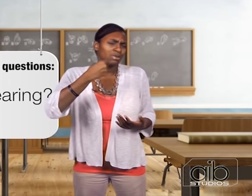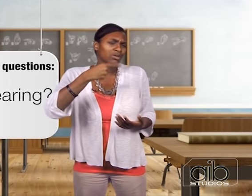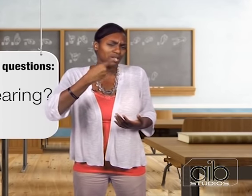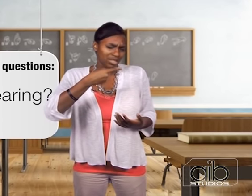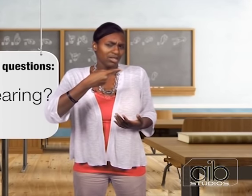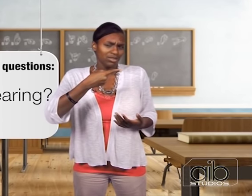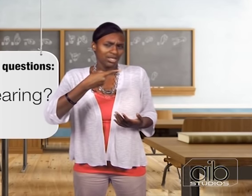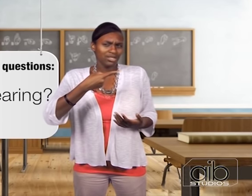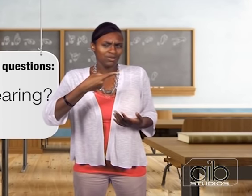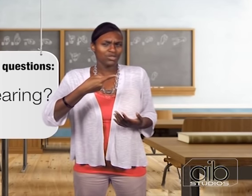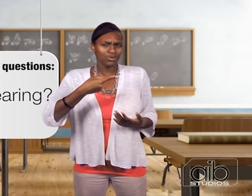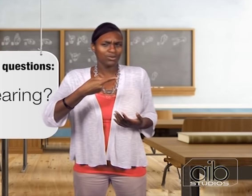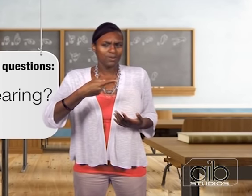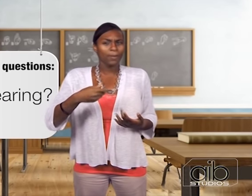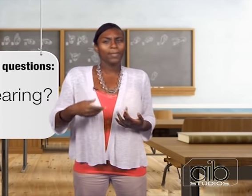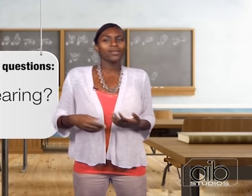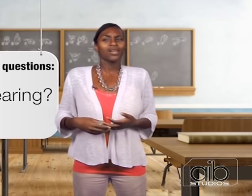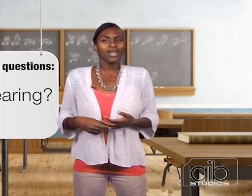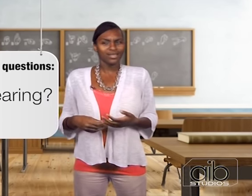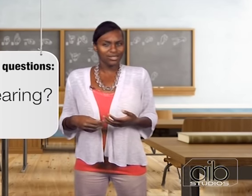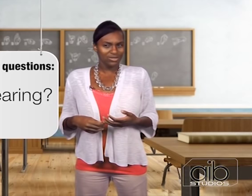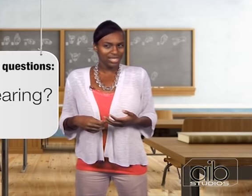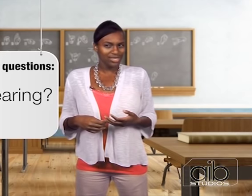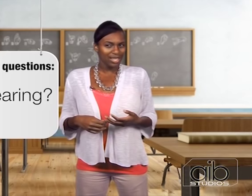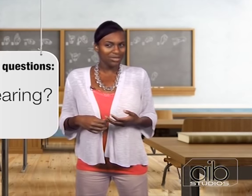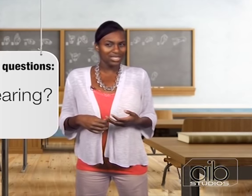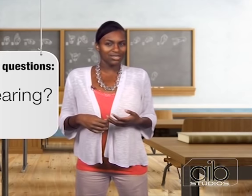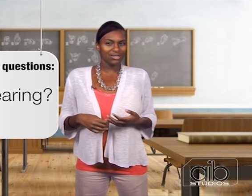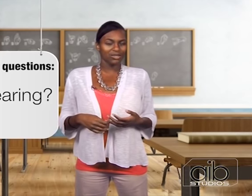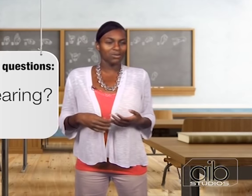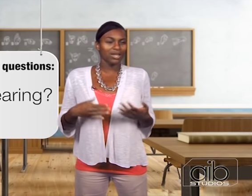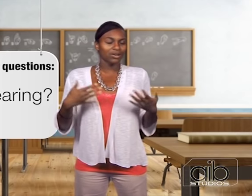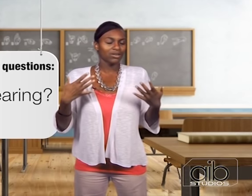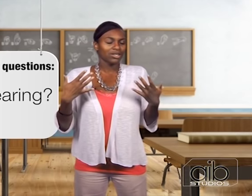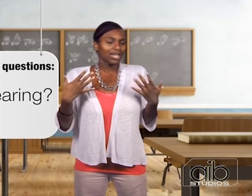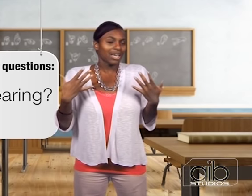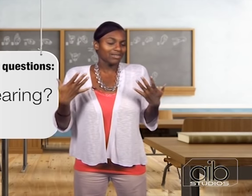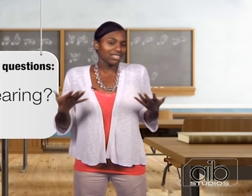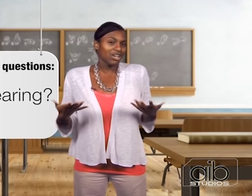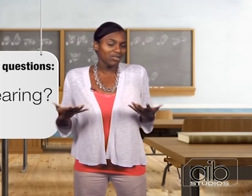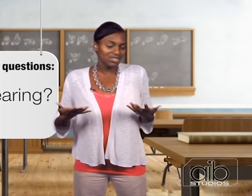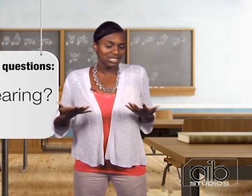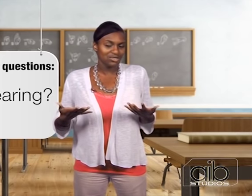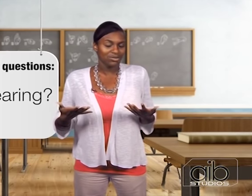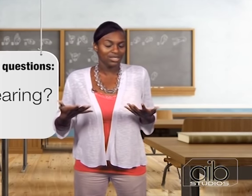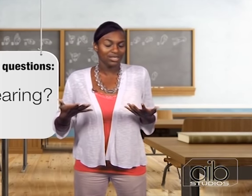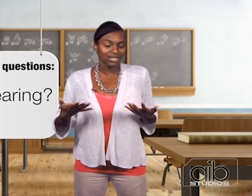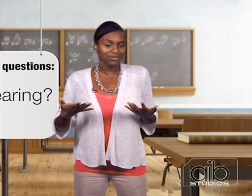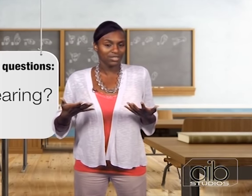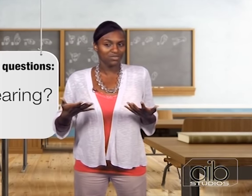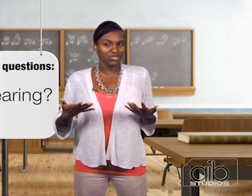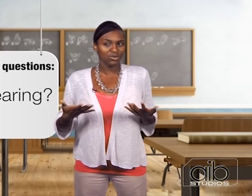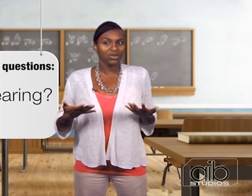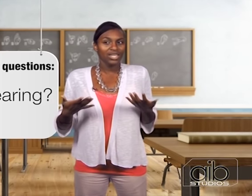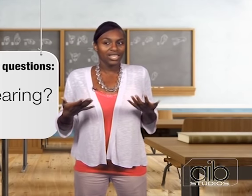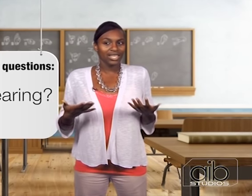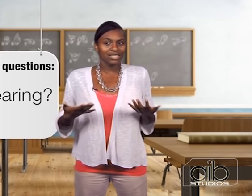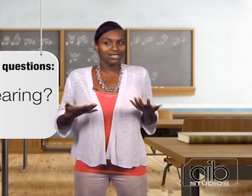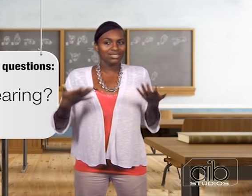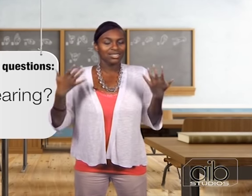a hearing individual? Another thing that we need to learn about having a conversation with a deaf individual is